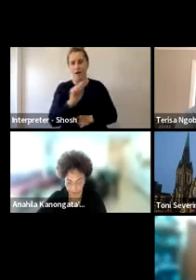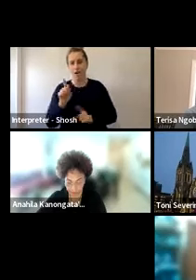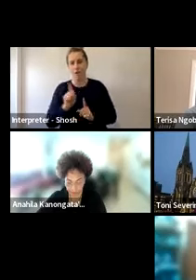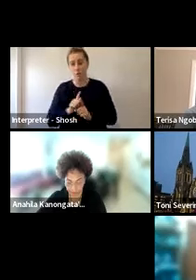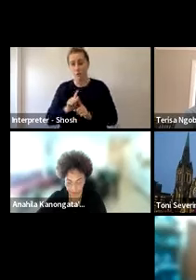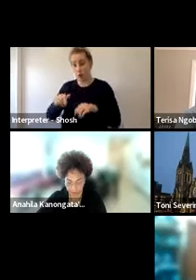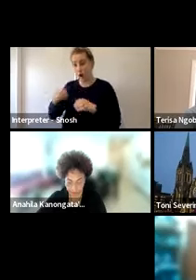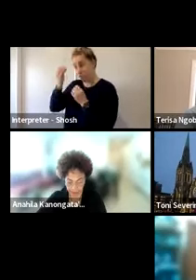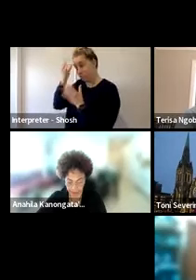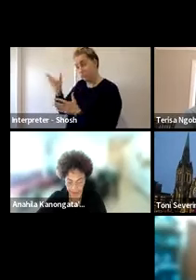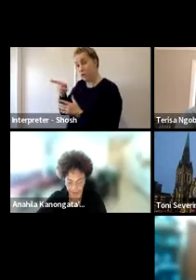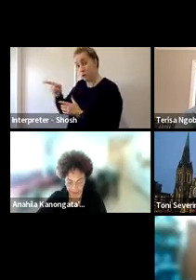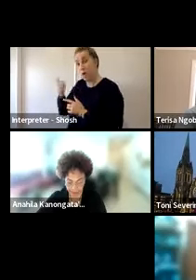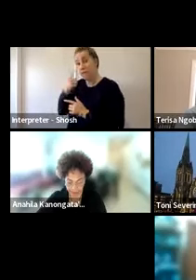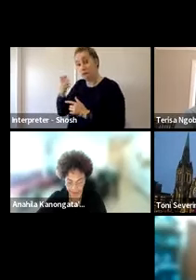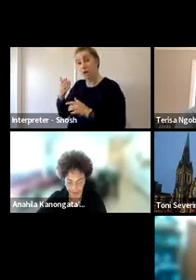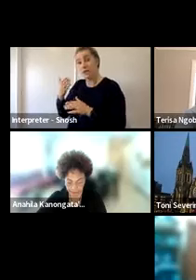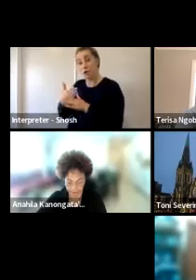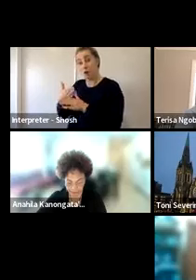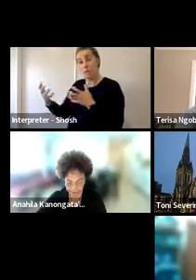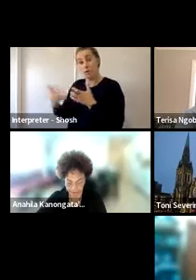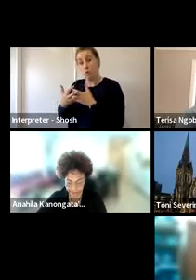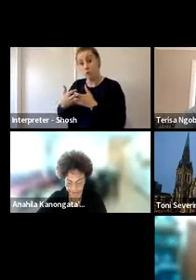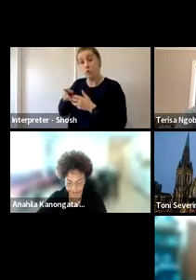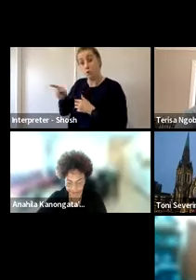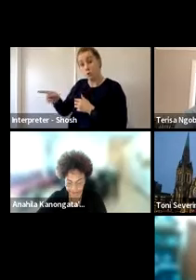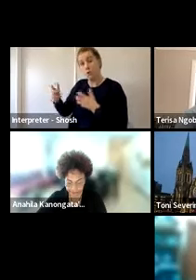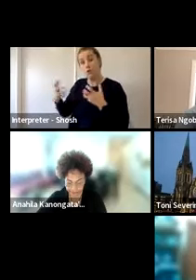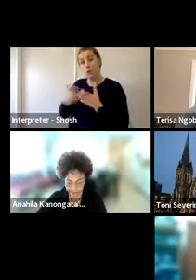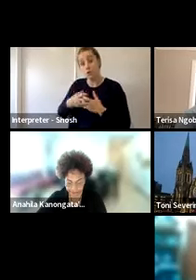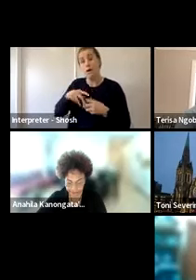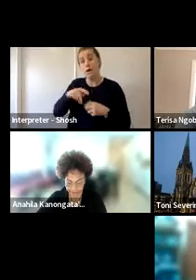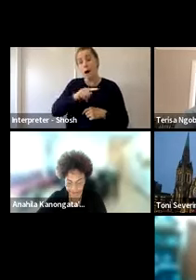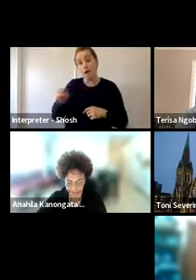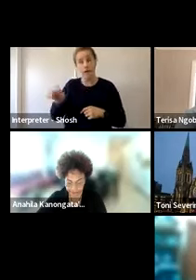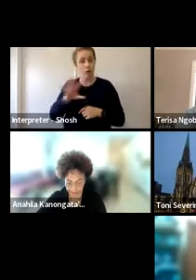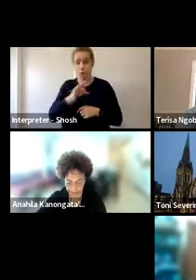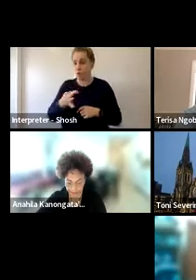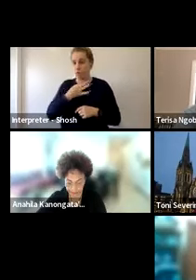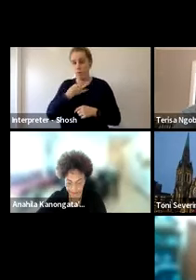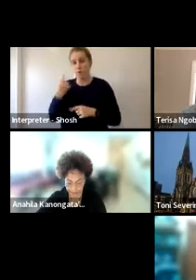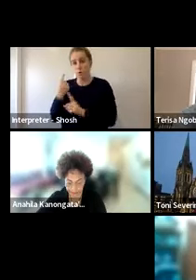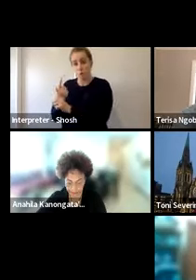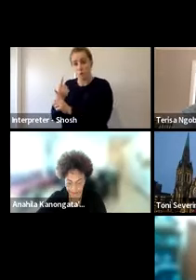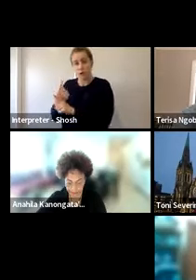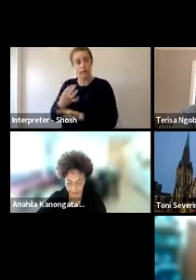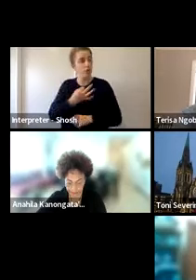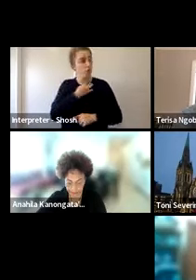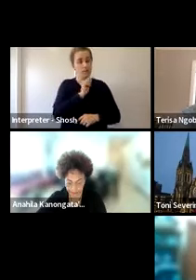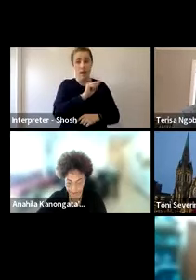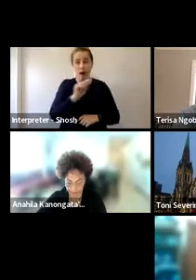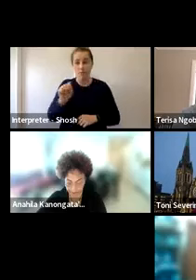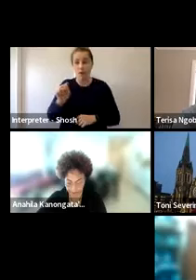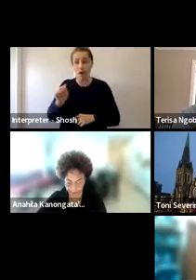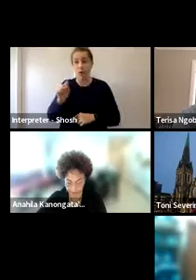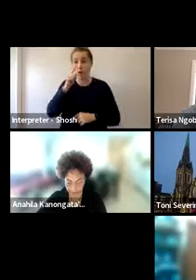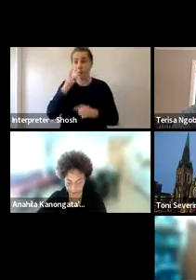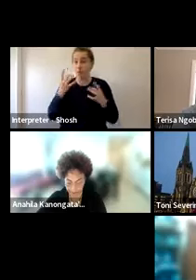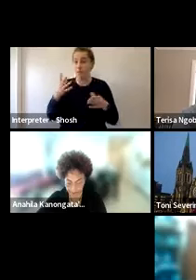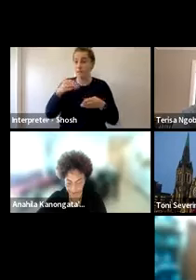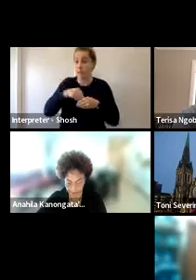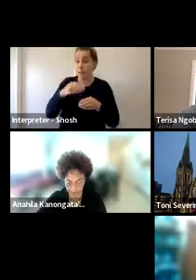my clients to find a job that's not going to put other people at risk. So my worries are around people already in employment, and